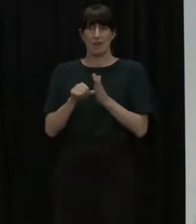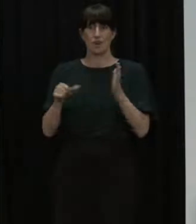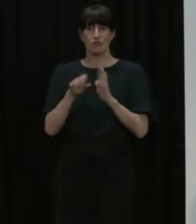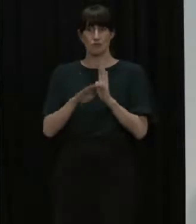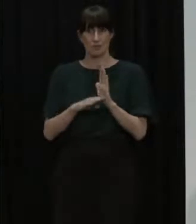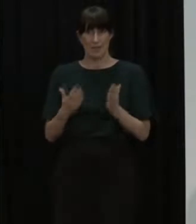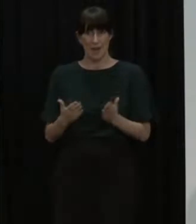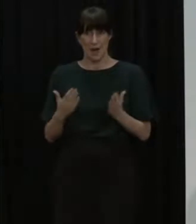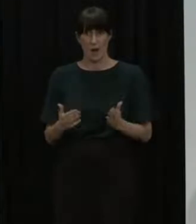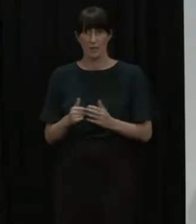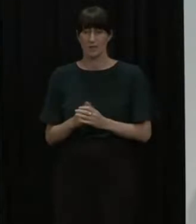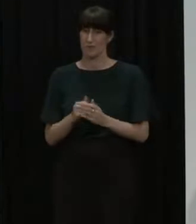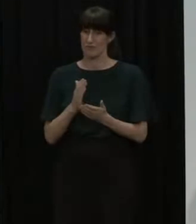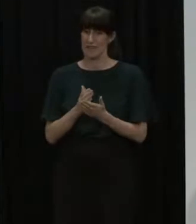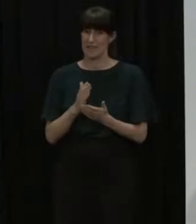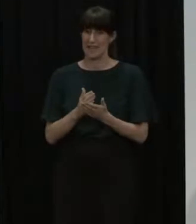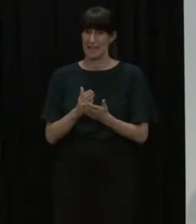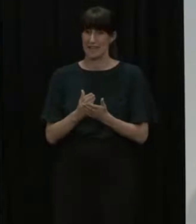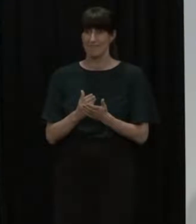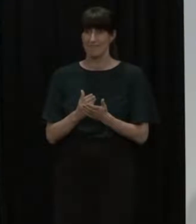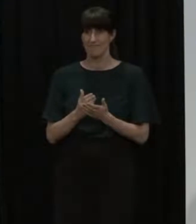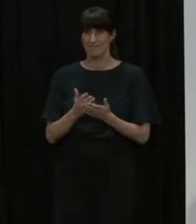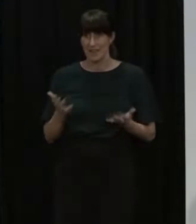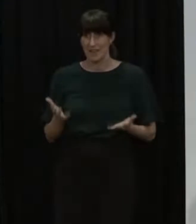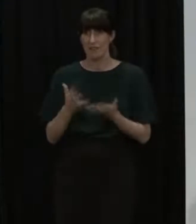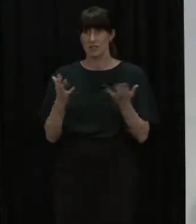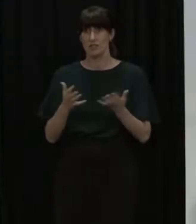for vaccination, my message is do it now.